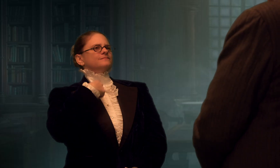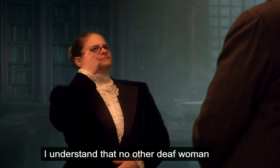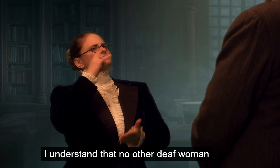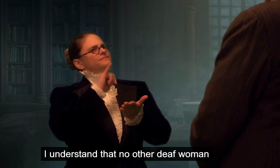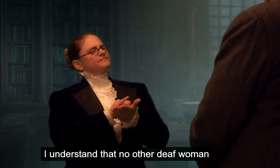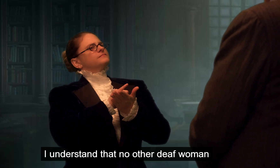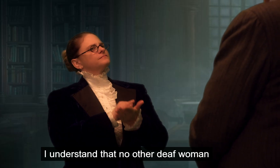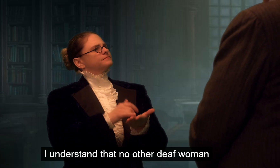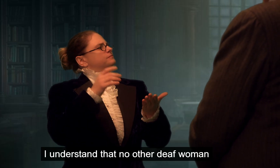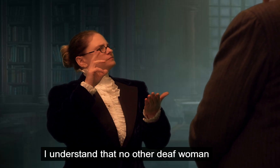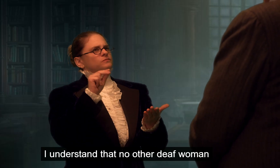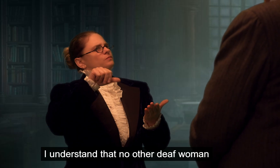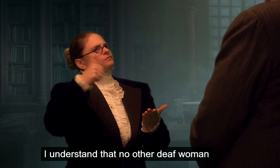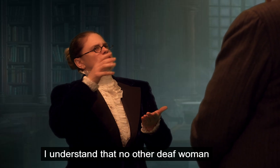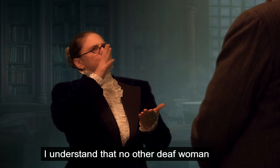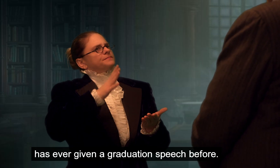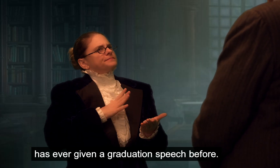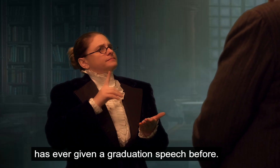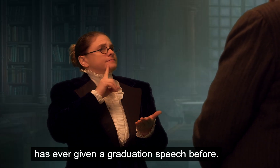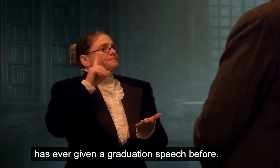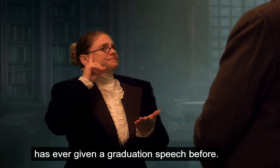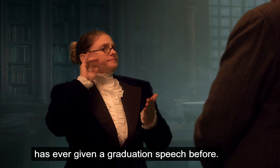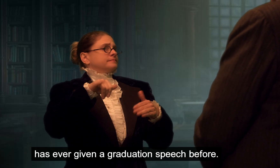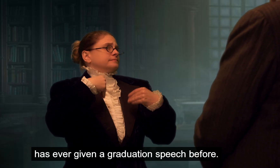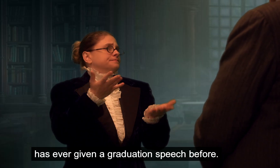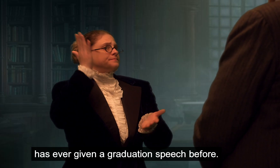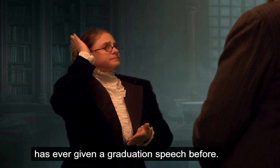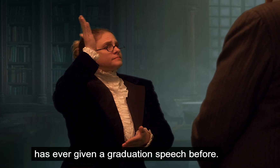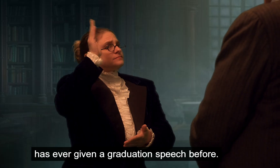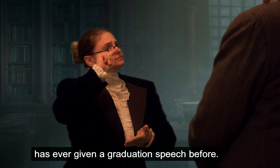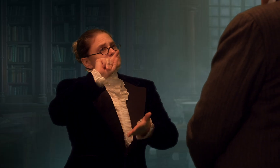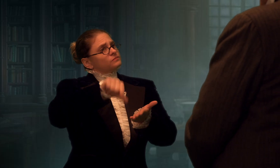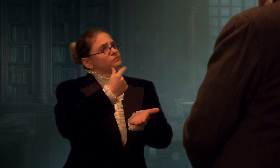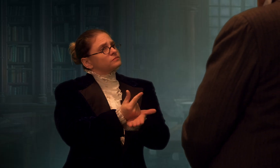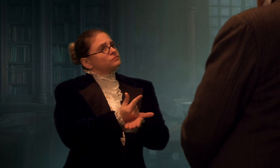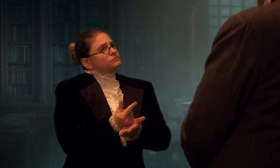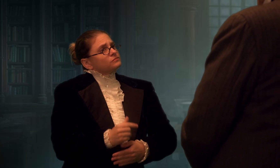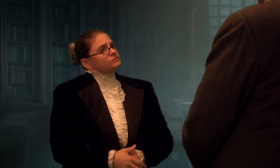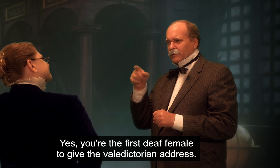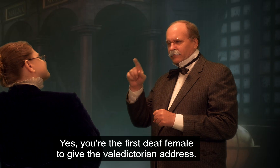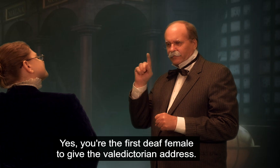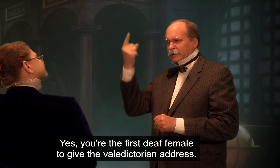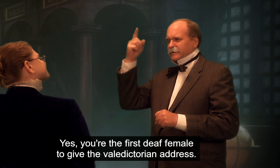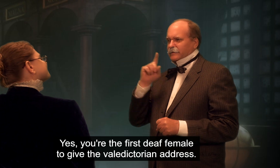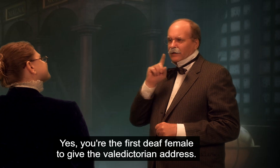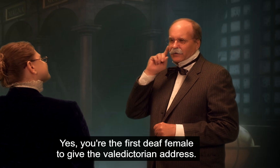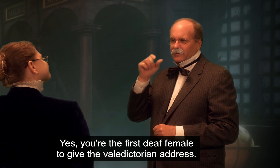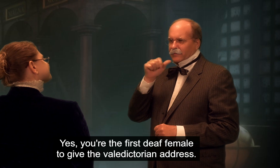I understand that no other deaf woman has ever given a graduation speech before? Yes, you were the first deaf